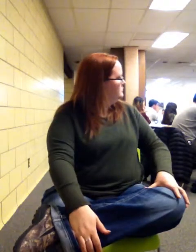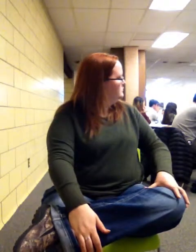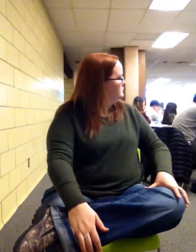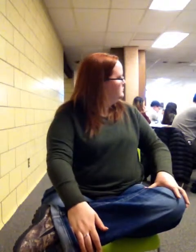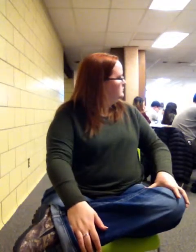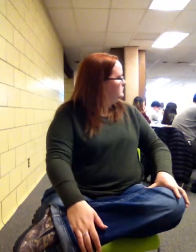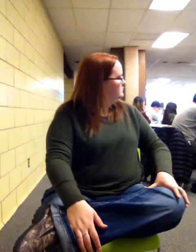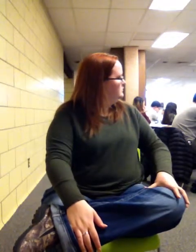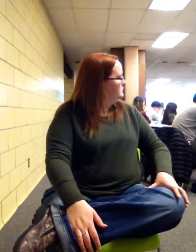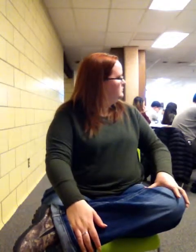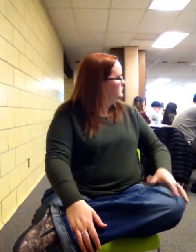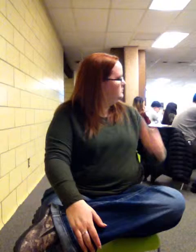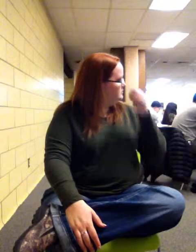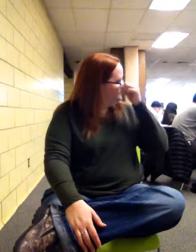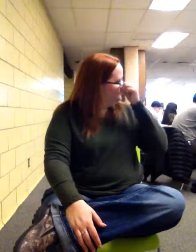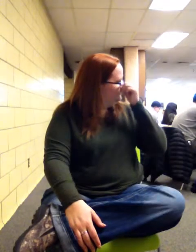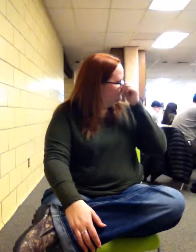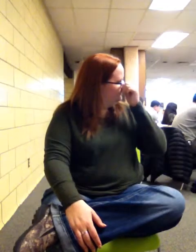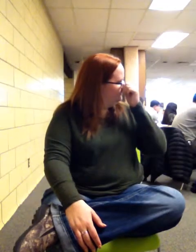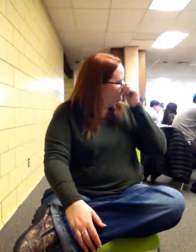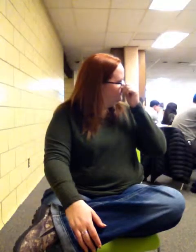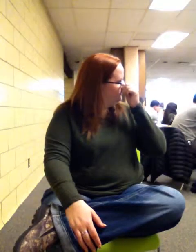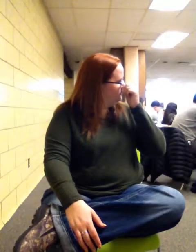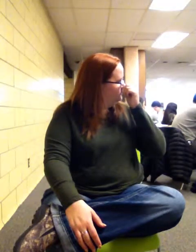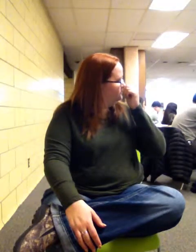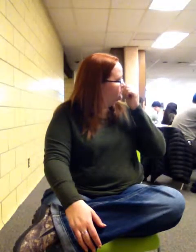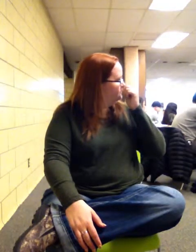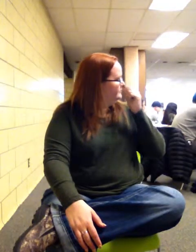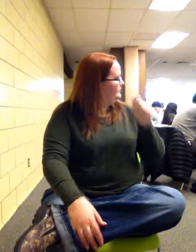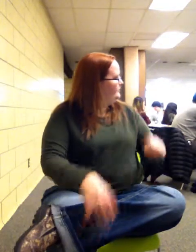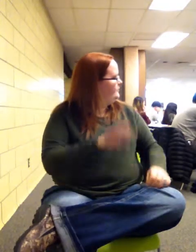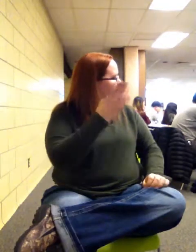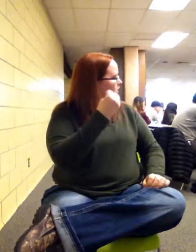which equals 5 plus the unknown. So the unknown equals 9.